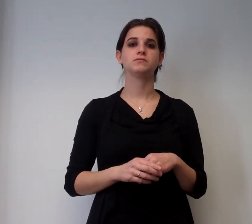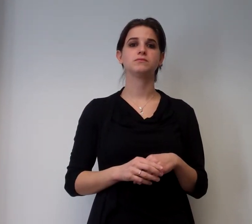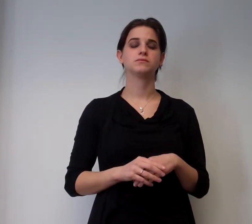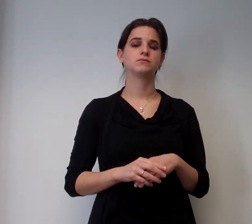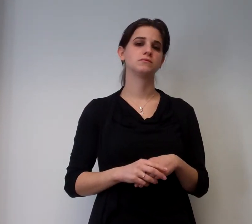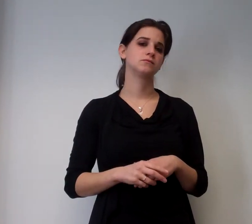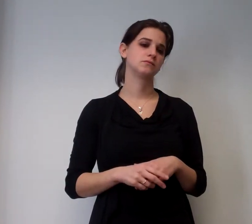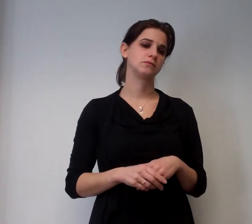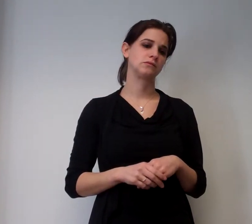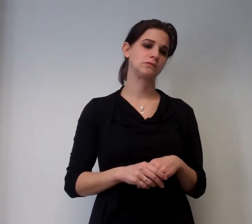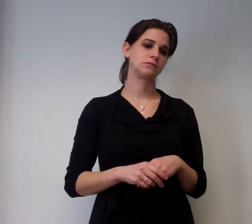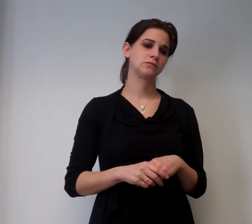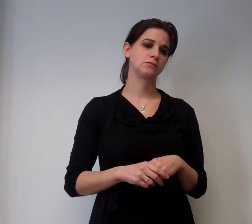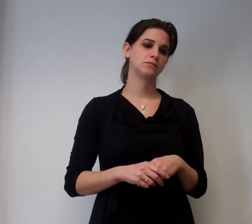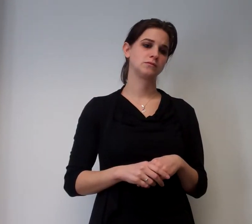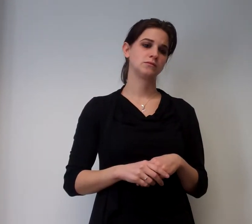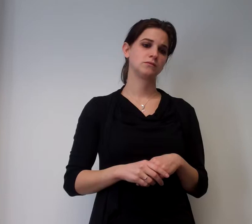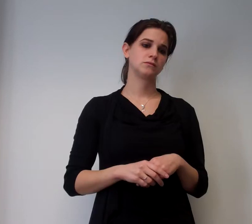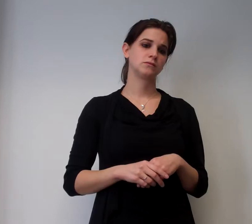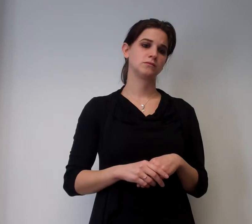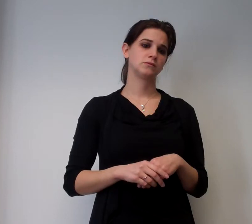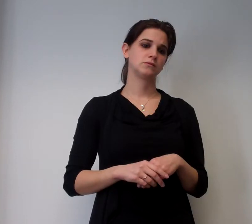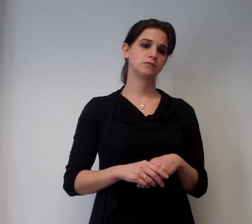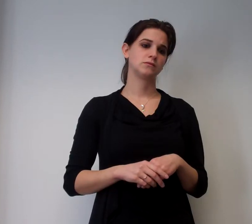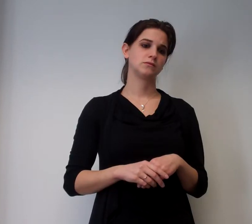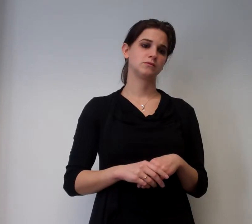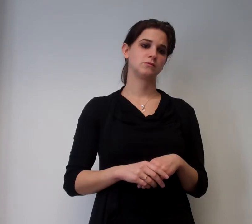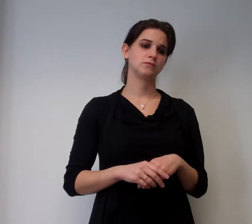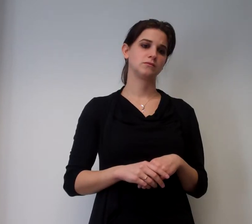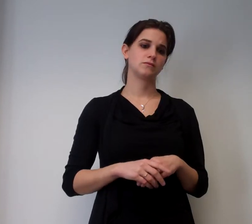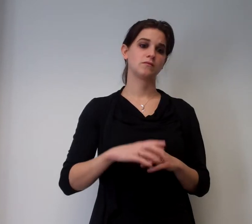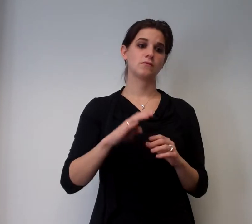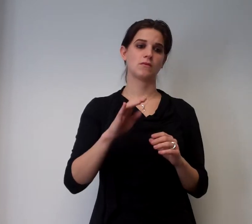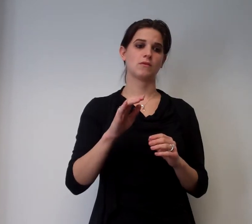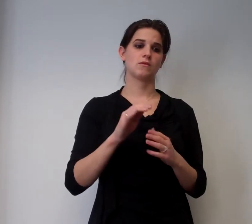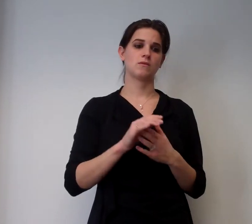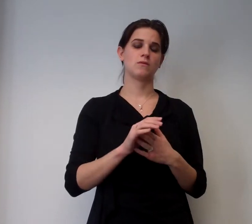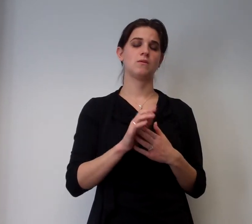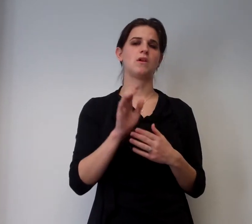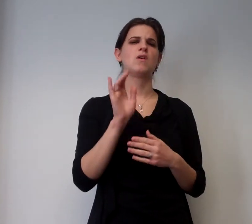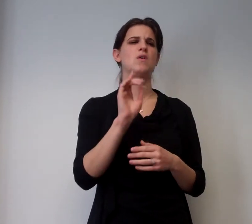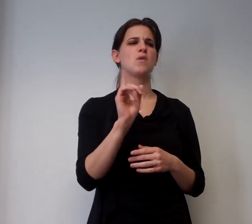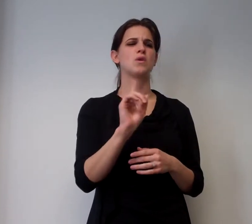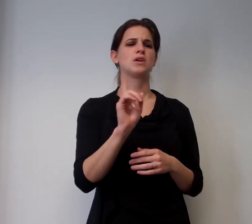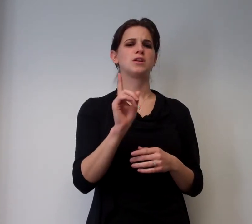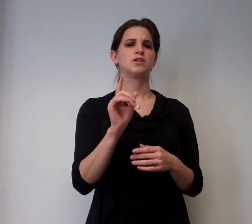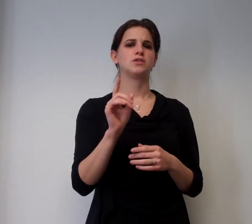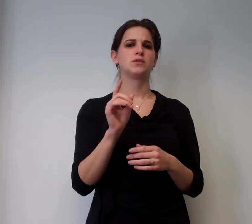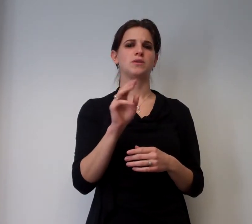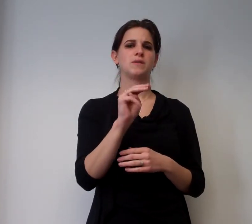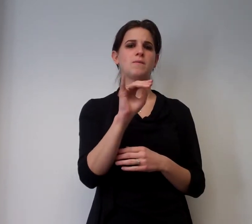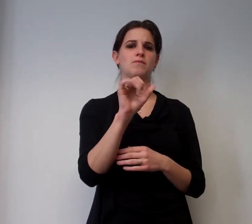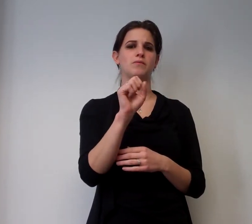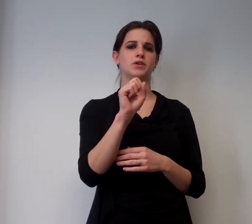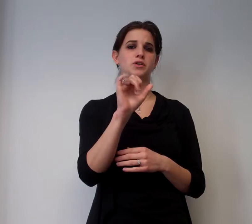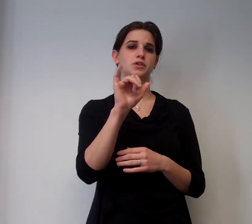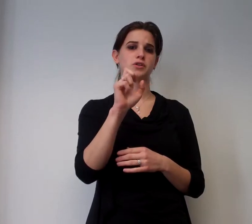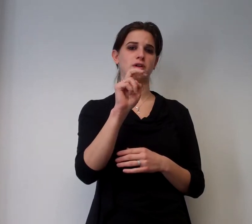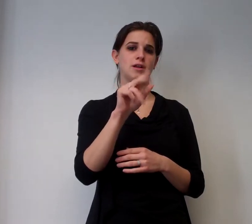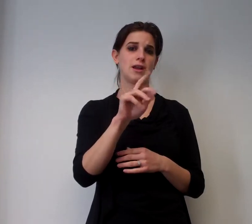teacher. Where had he done his missionary work? In India. In India, right. And in India,